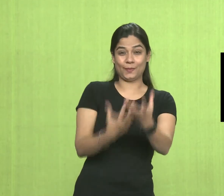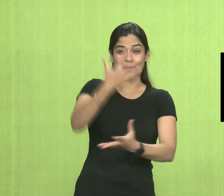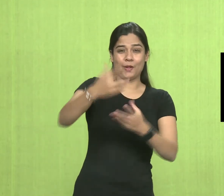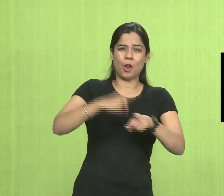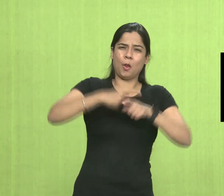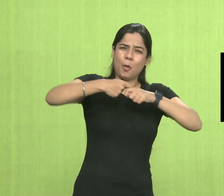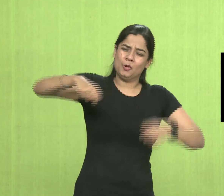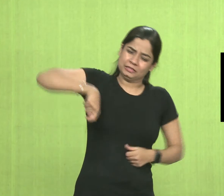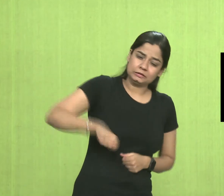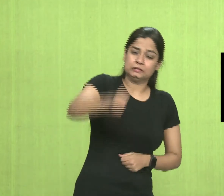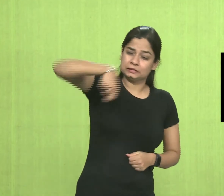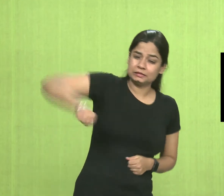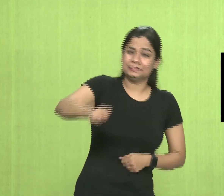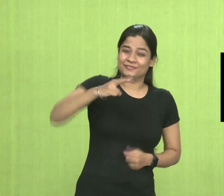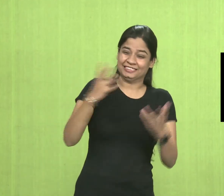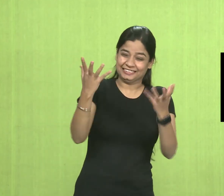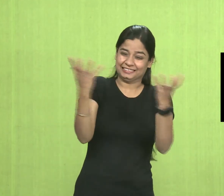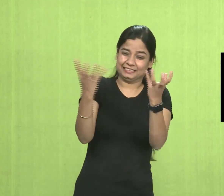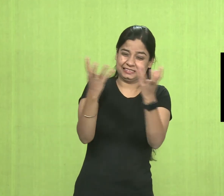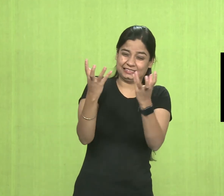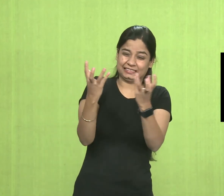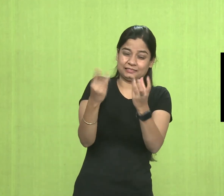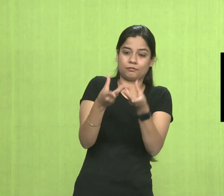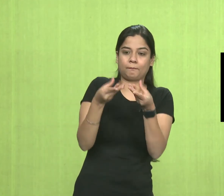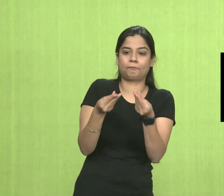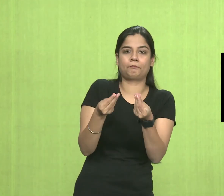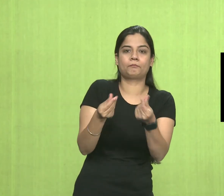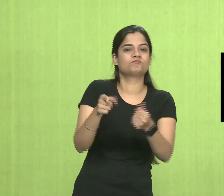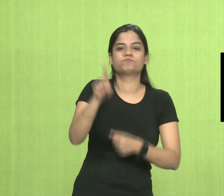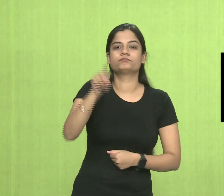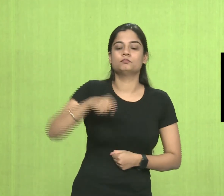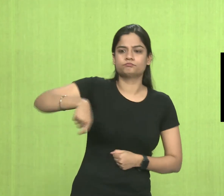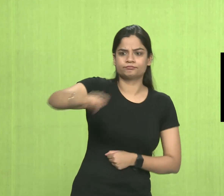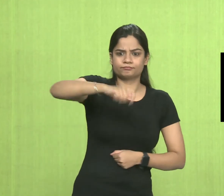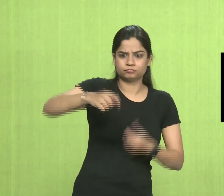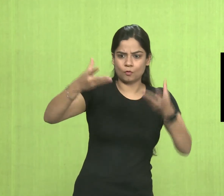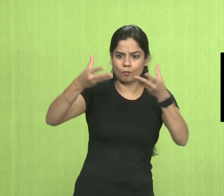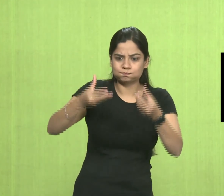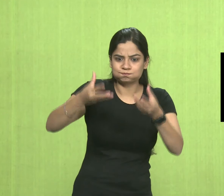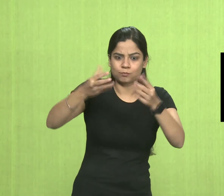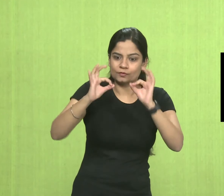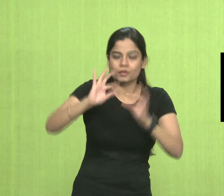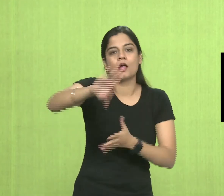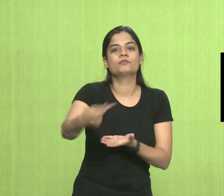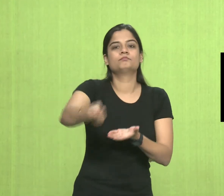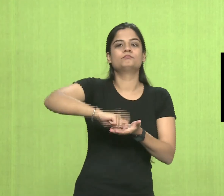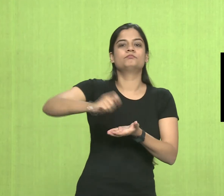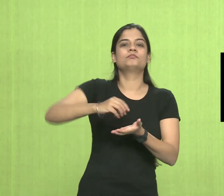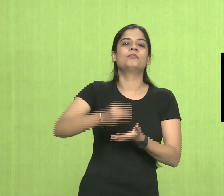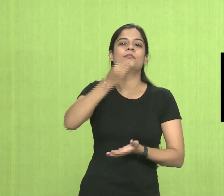When you are cooking the vegetable, don't overcook. It loses the nutrients if they are overcooked. So cook only till they are tender and